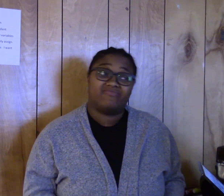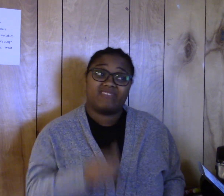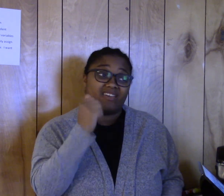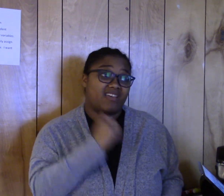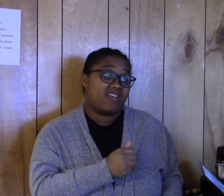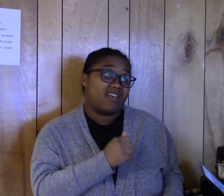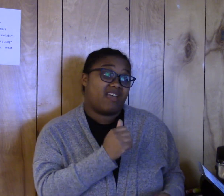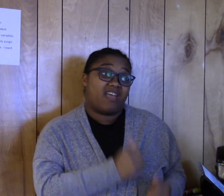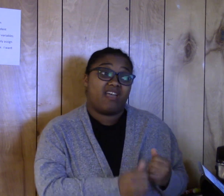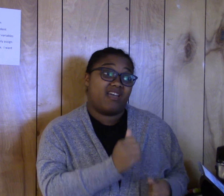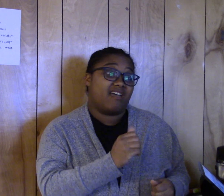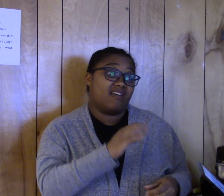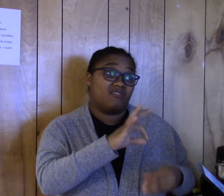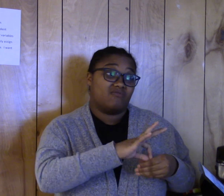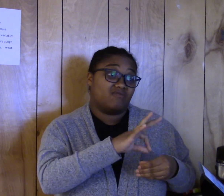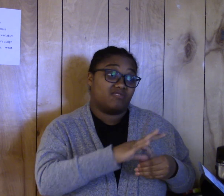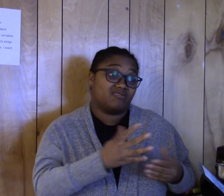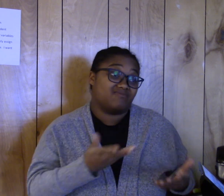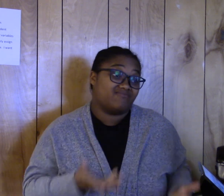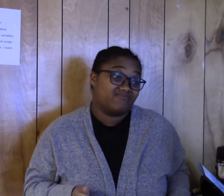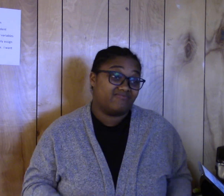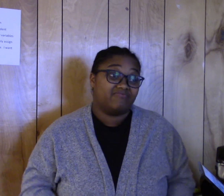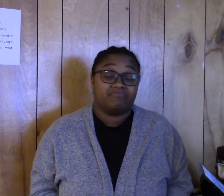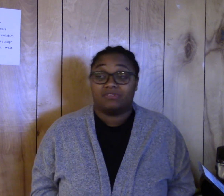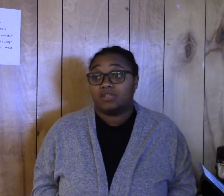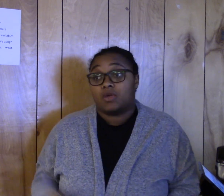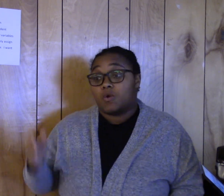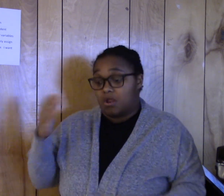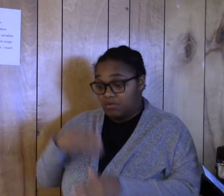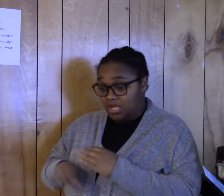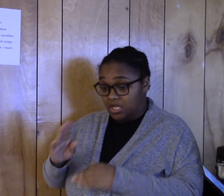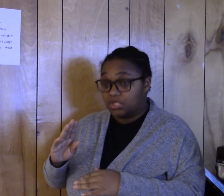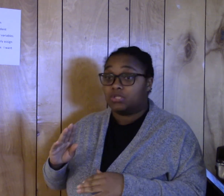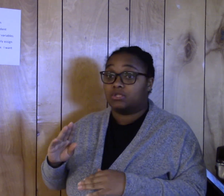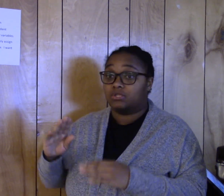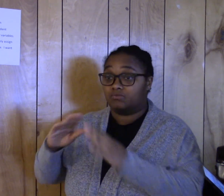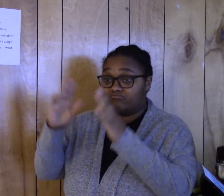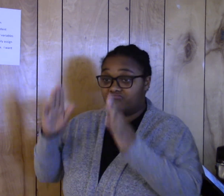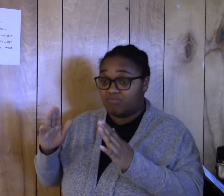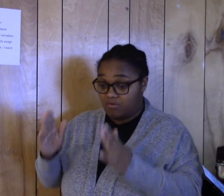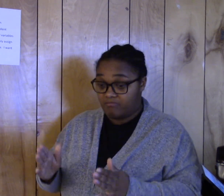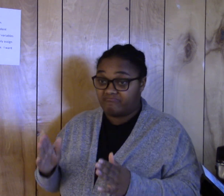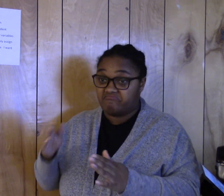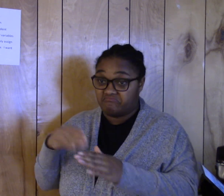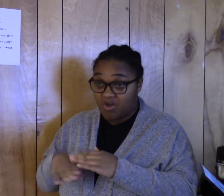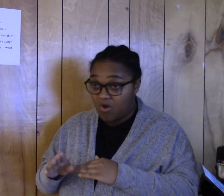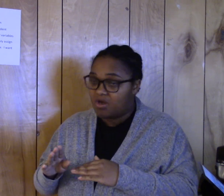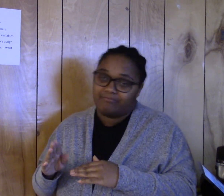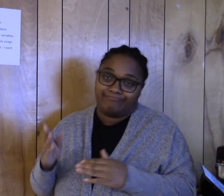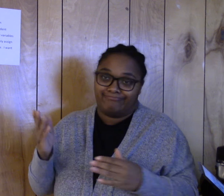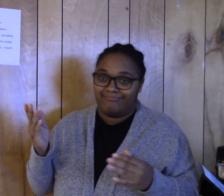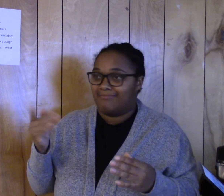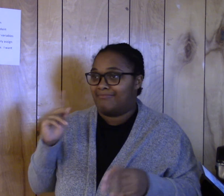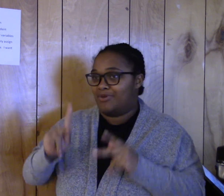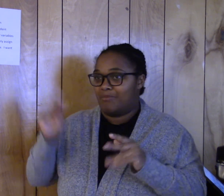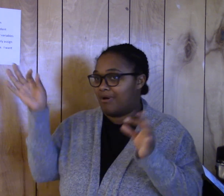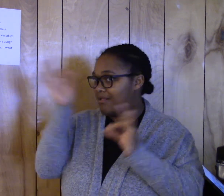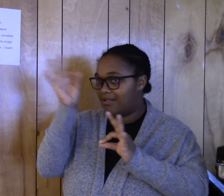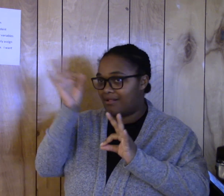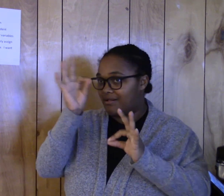booth, nobody knows what I'm doing. Okay. The thing is that made her a more credible source because she